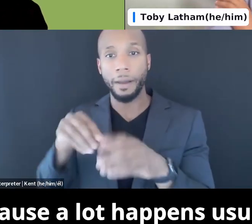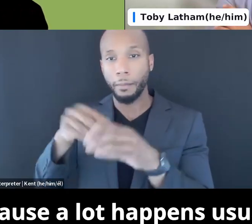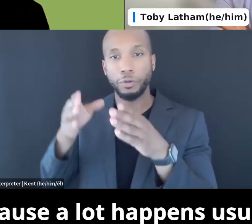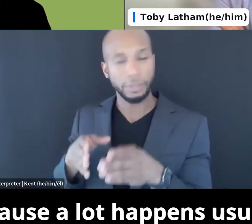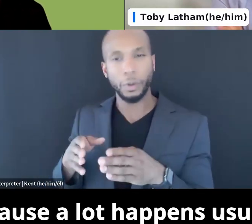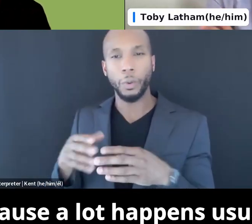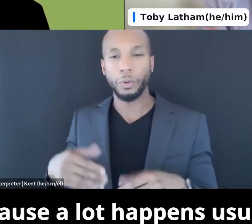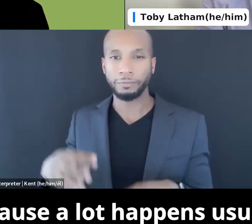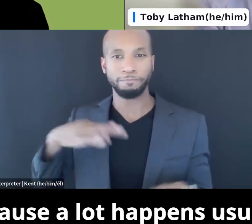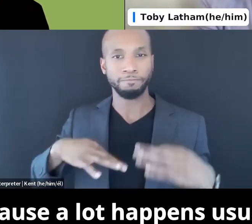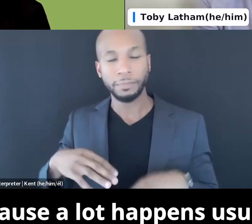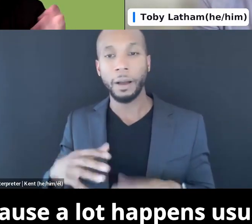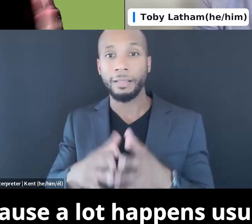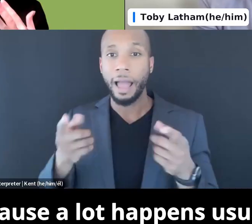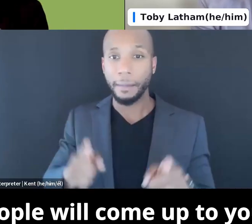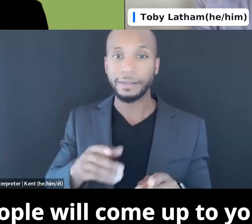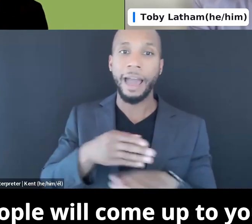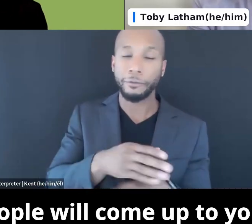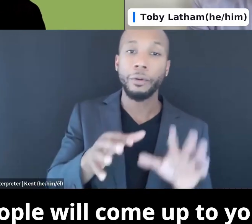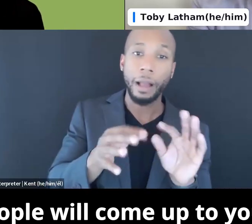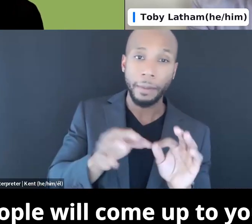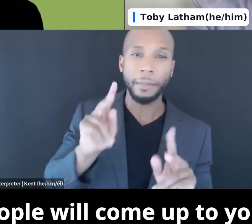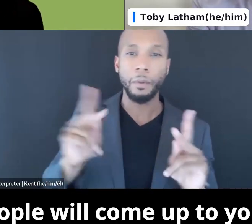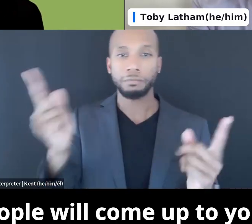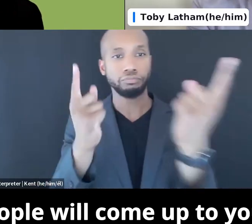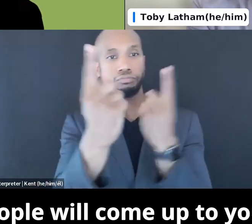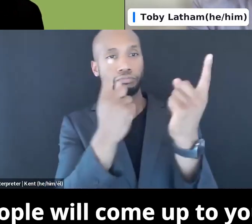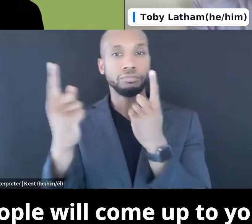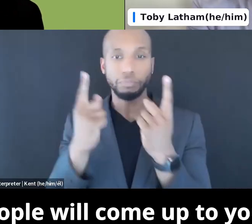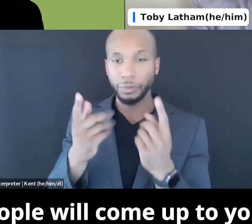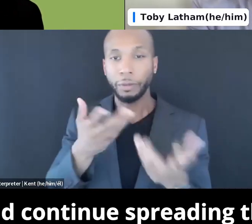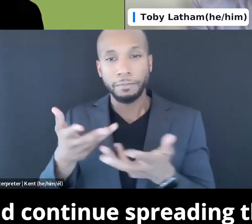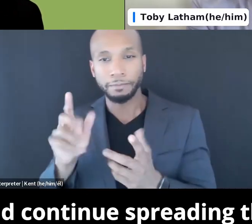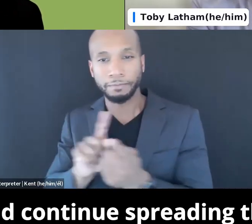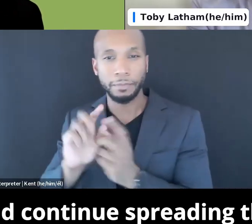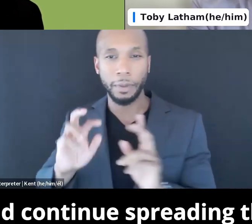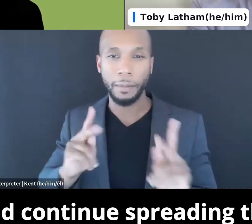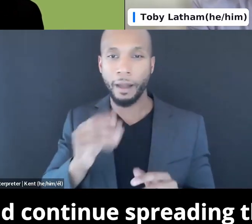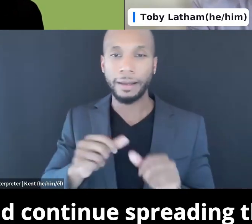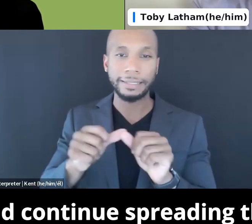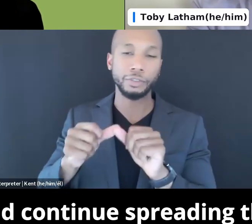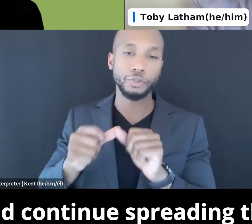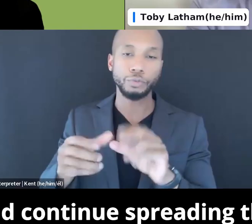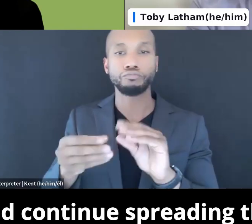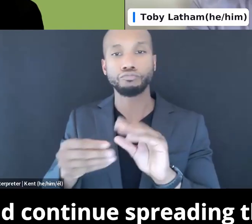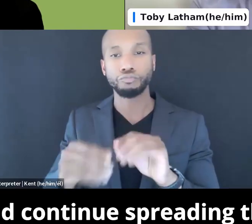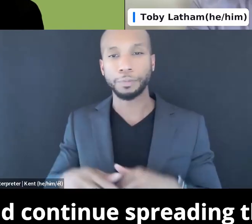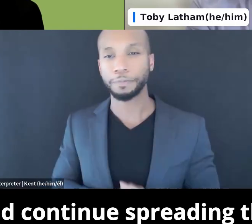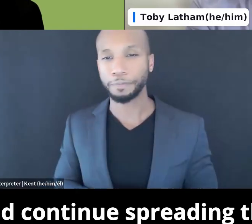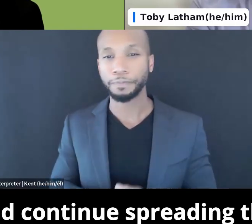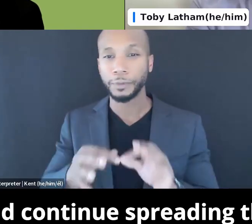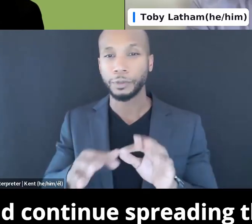well, because a lot happens usually after you make the comment, people will come up to you and you can meet folks and continue spreading